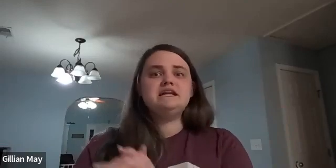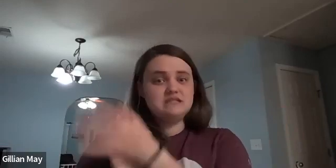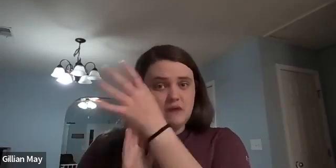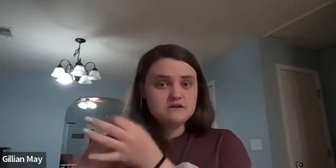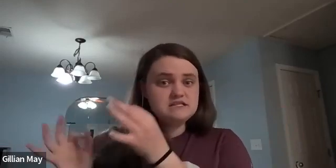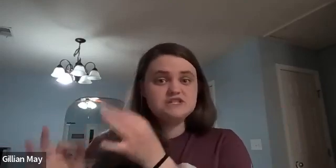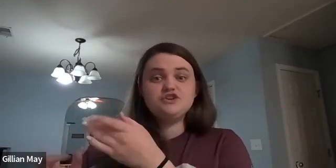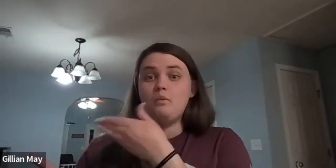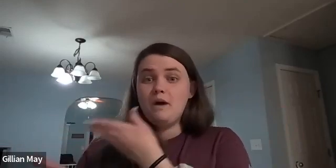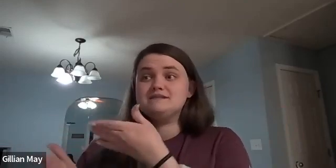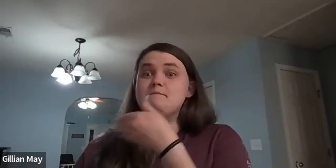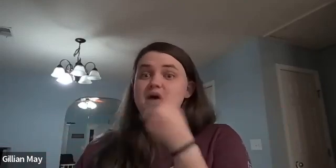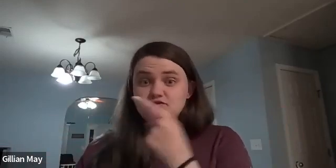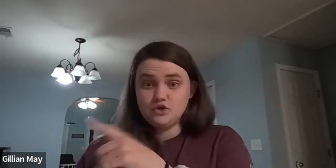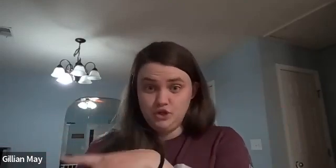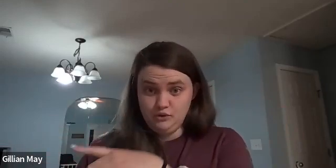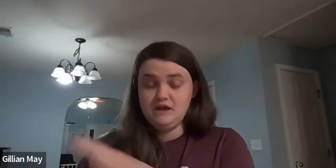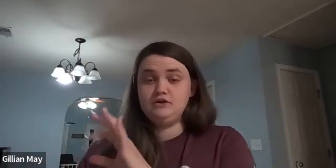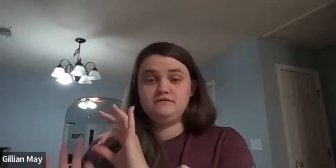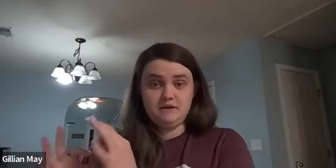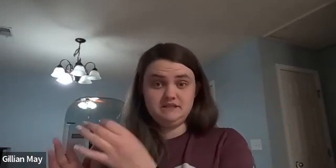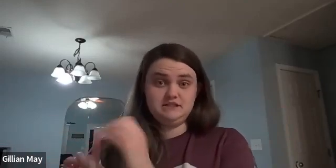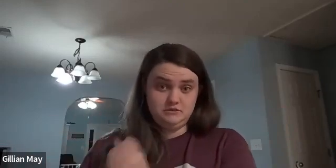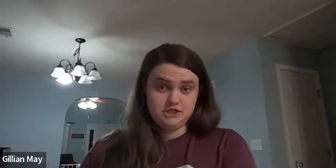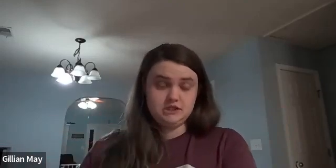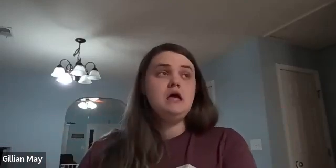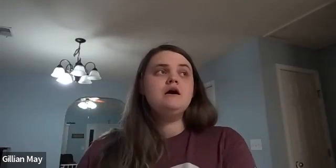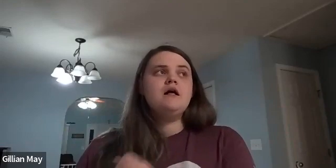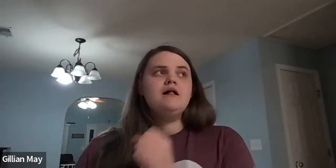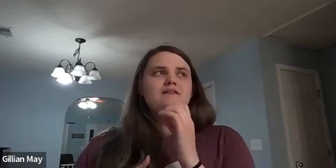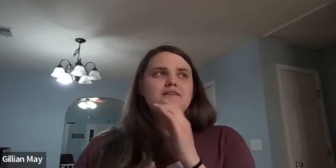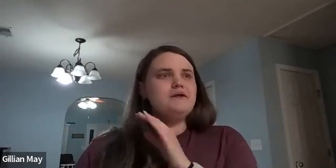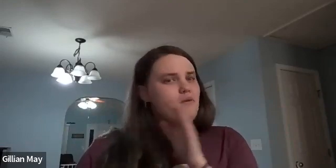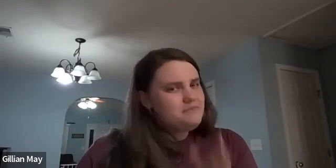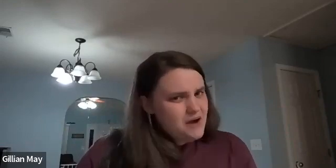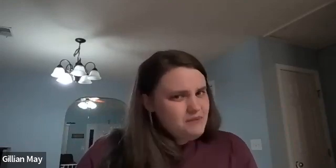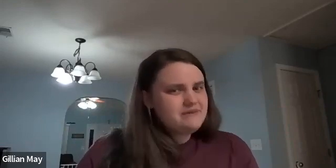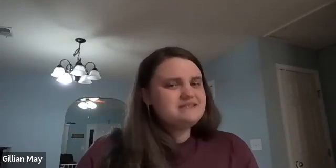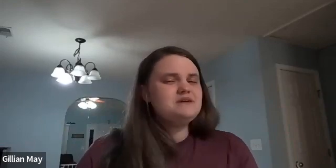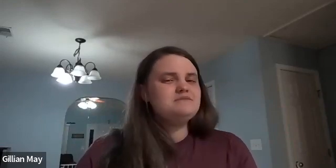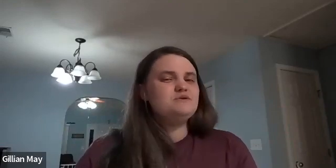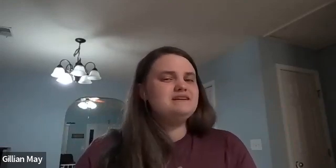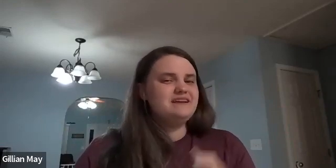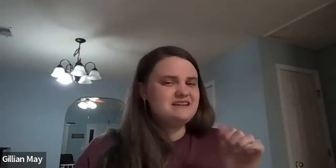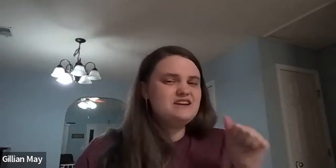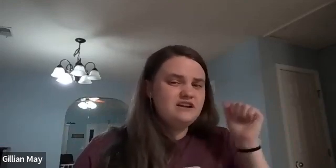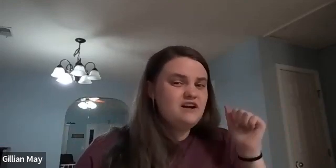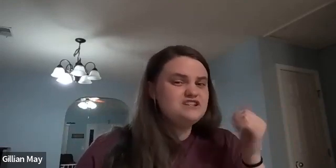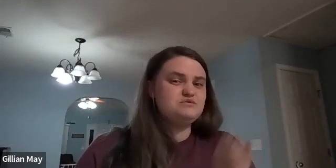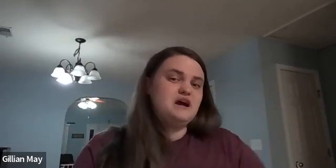is the parent's decision of what's best for you and your family situation. The only problem is sometimes when like I said, audiologists will kind of